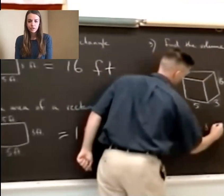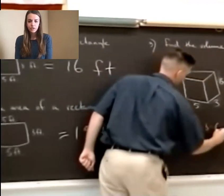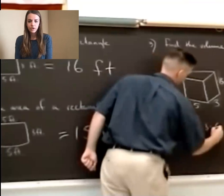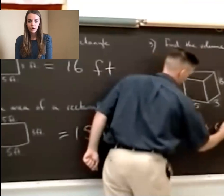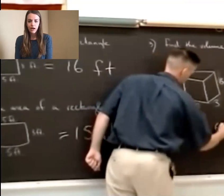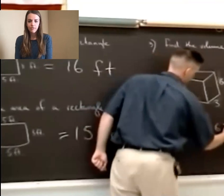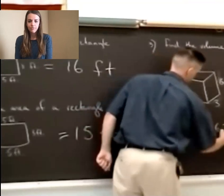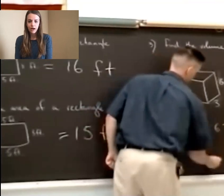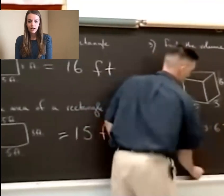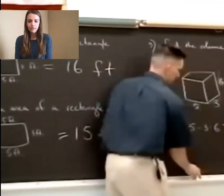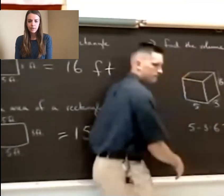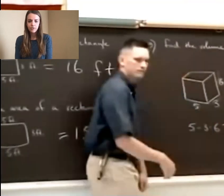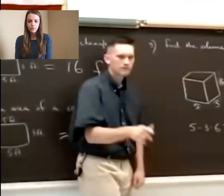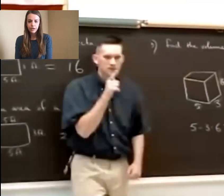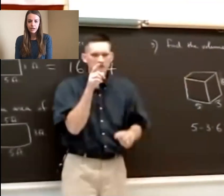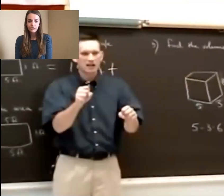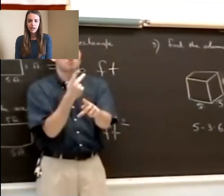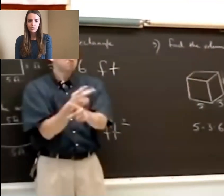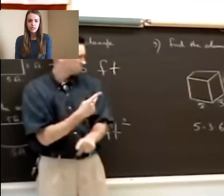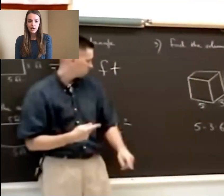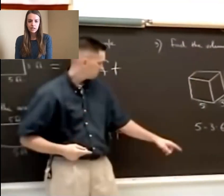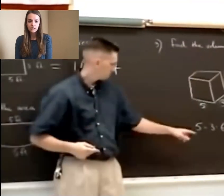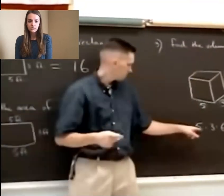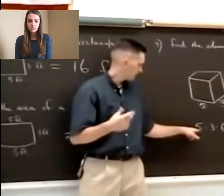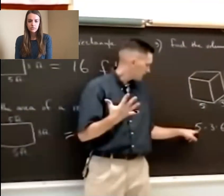So you're going to have 5 times 3 times 6.